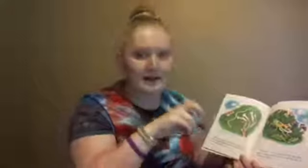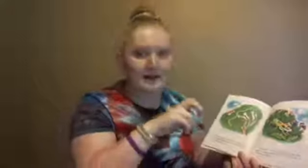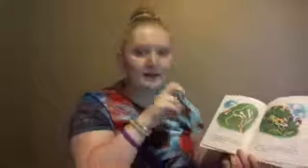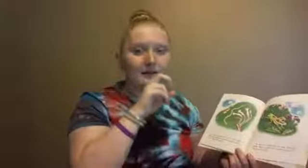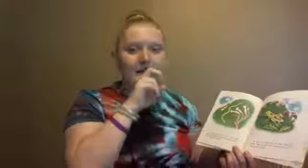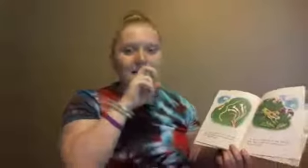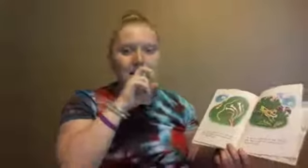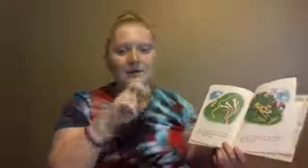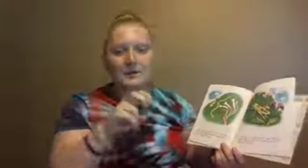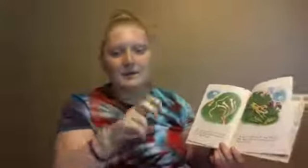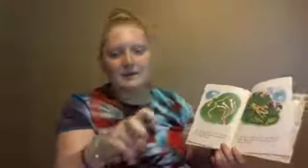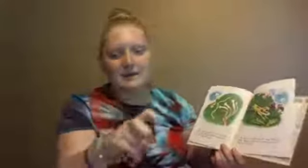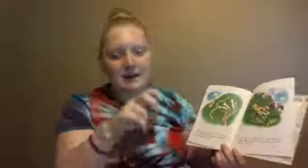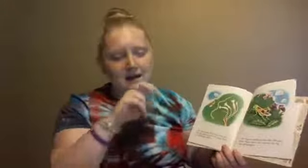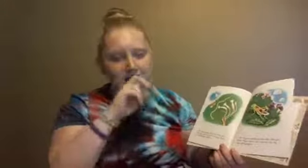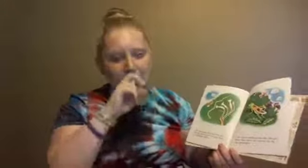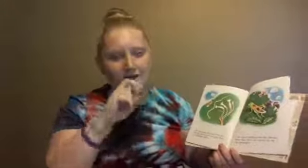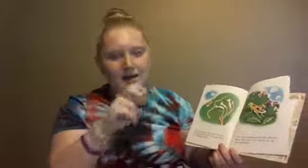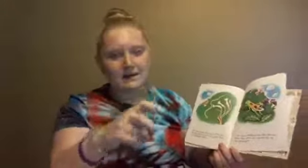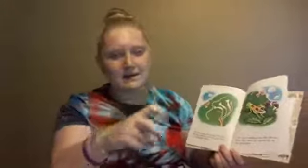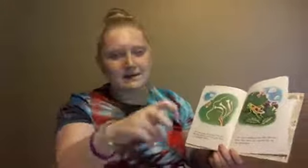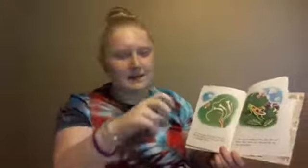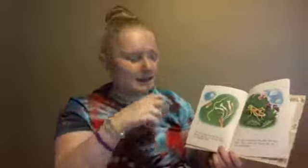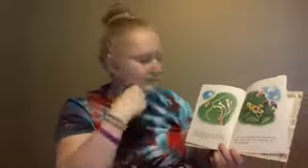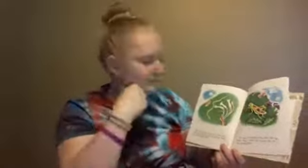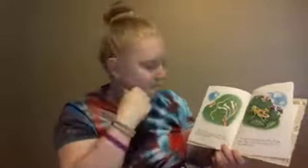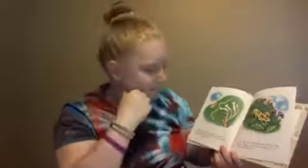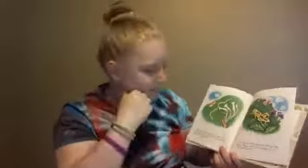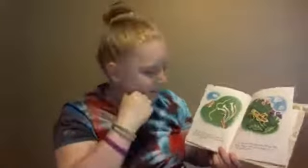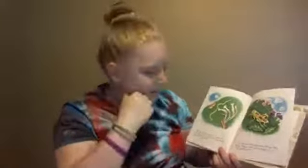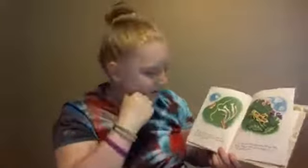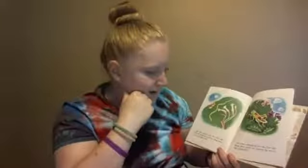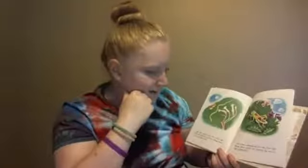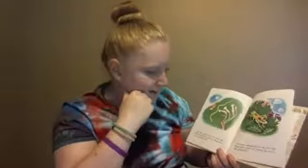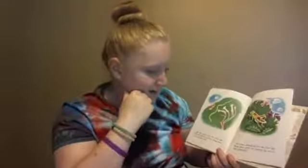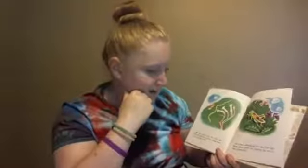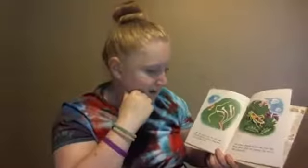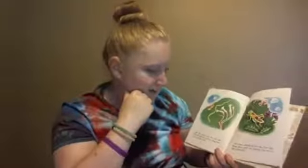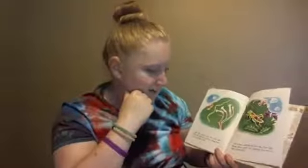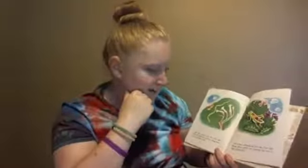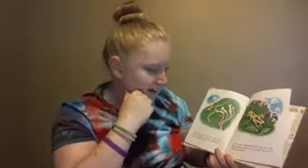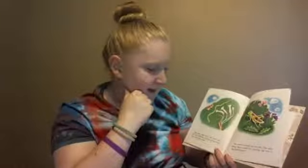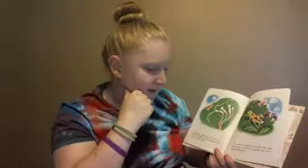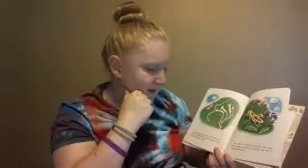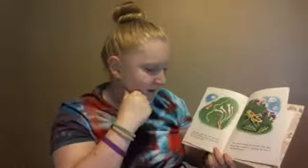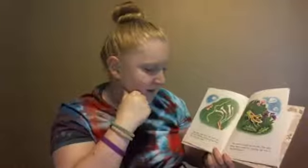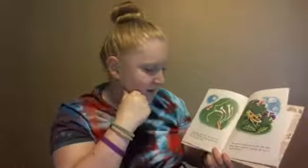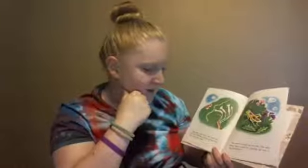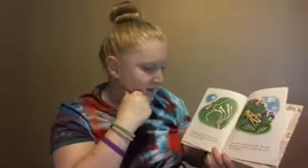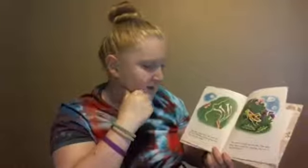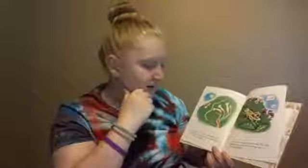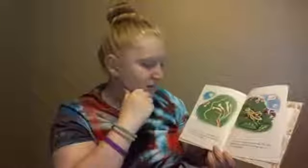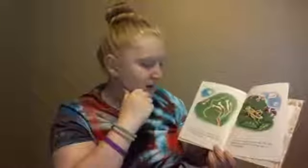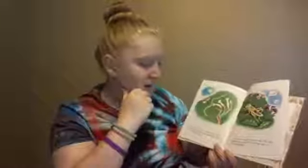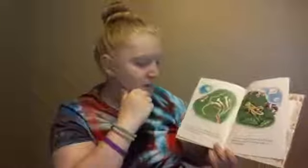snake. Do you guys remember Snake? Snake. He wasn't coming up this side. The only thing they could see coming up was